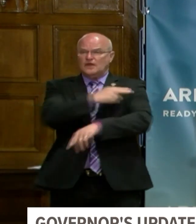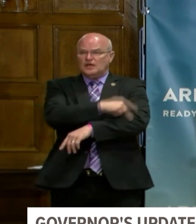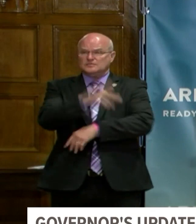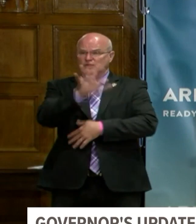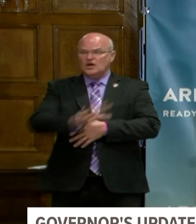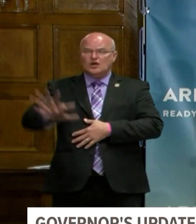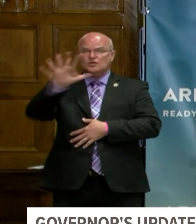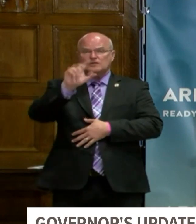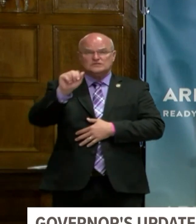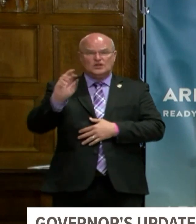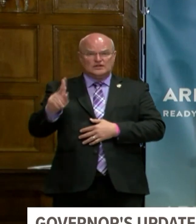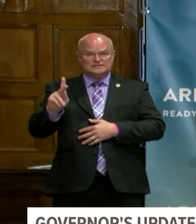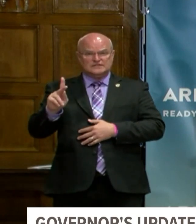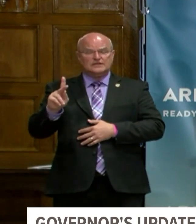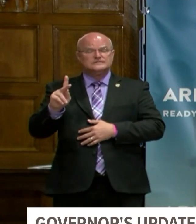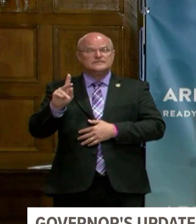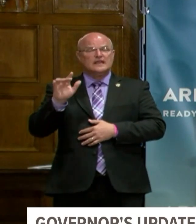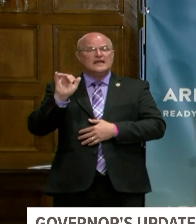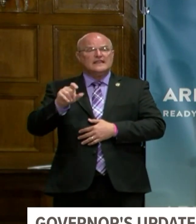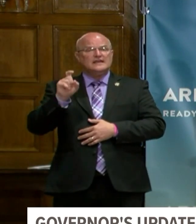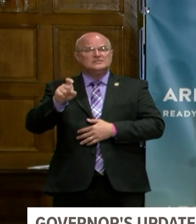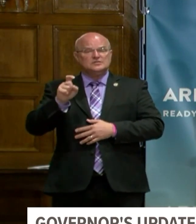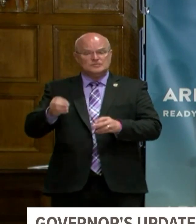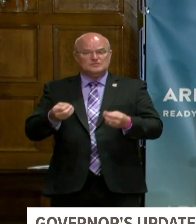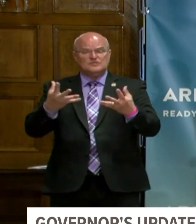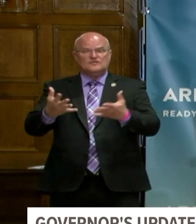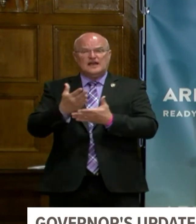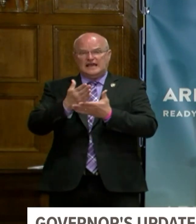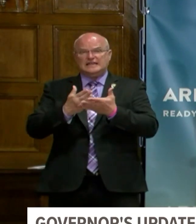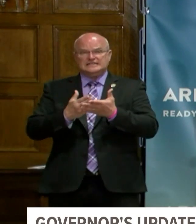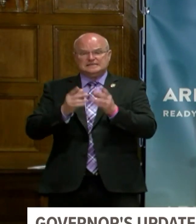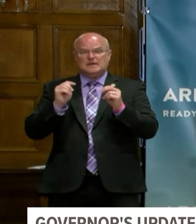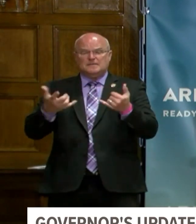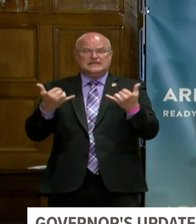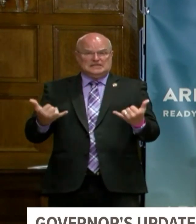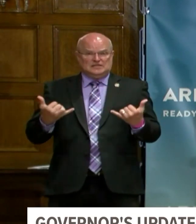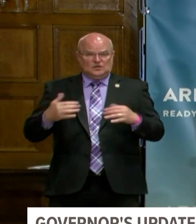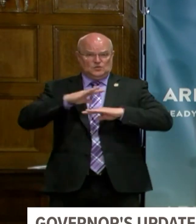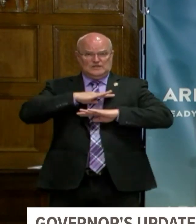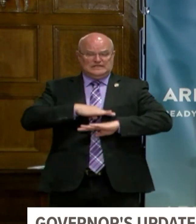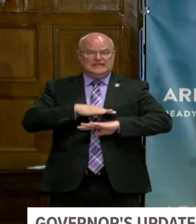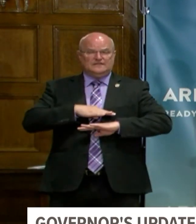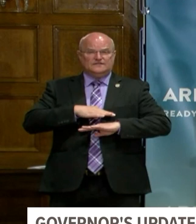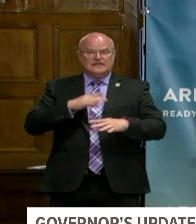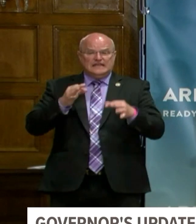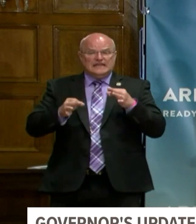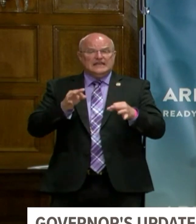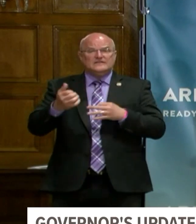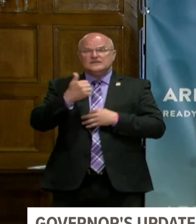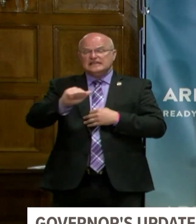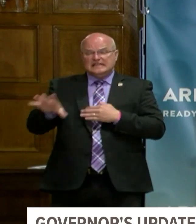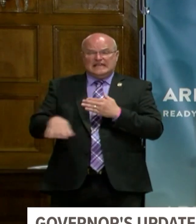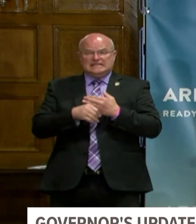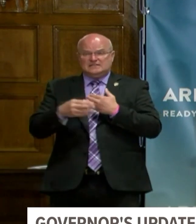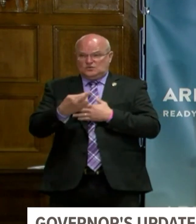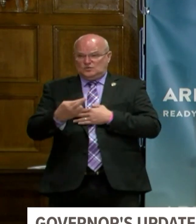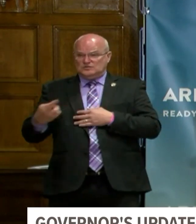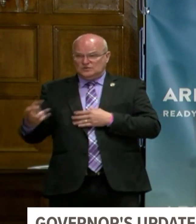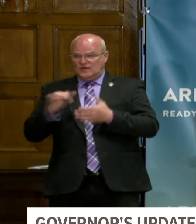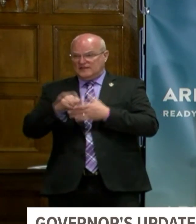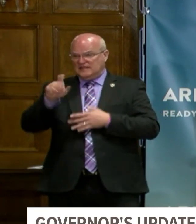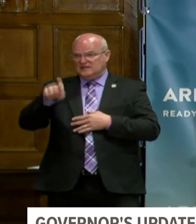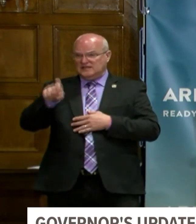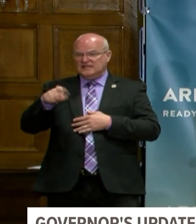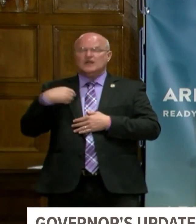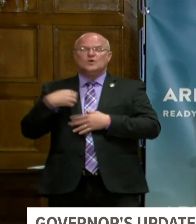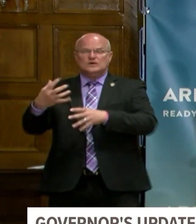hospitals across Arkansas that should be providing some immediate relief. If there's any additional resources that are